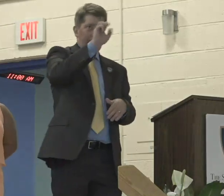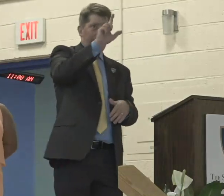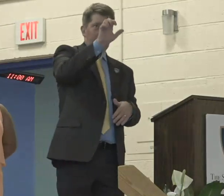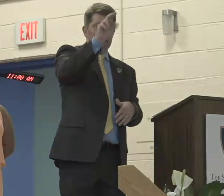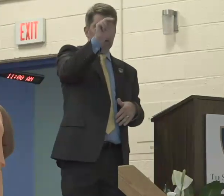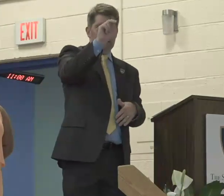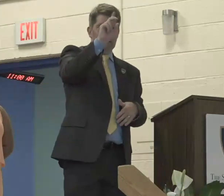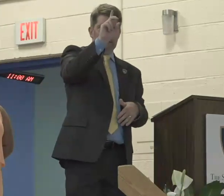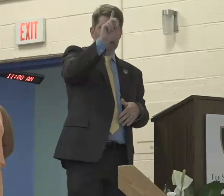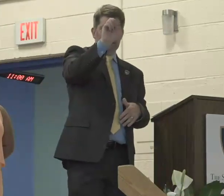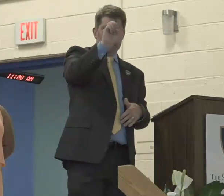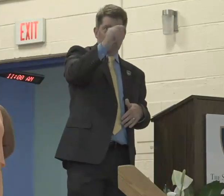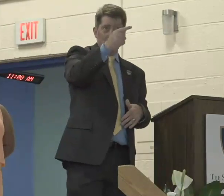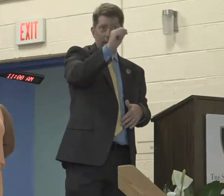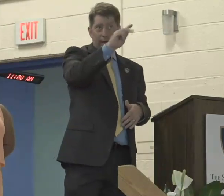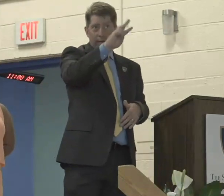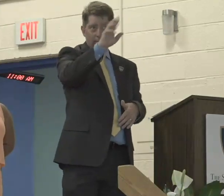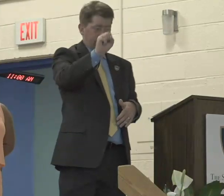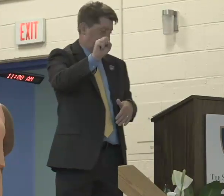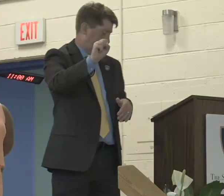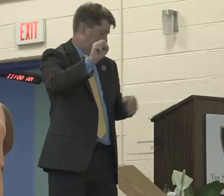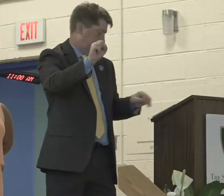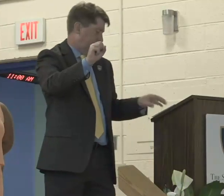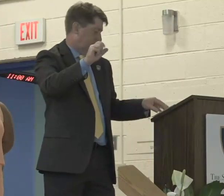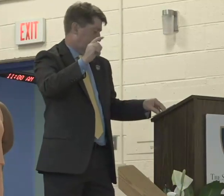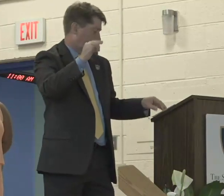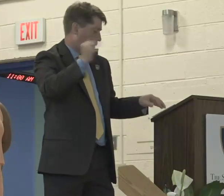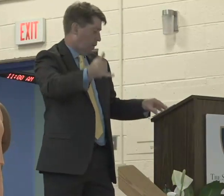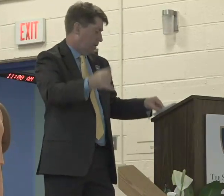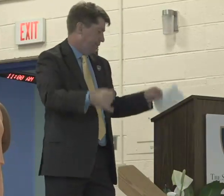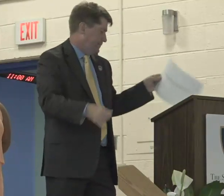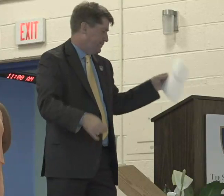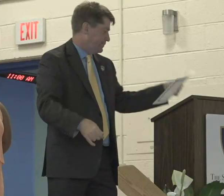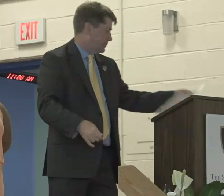is the Ellen DeGeneres Award.